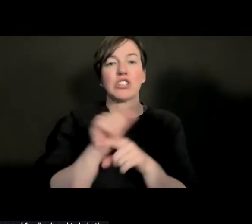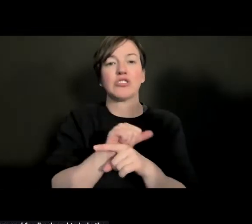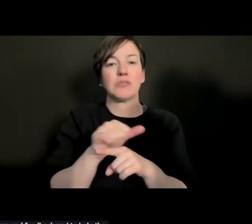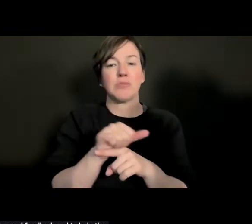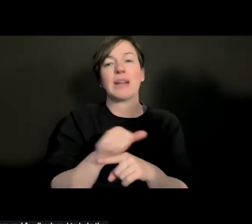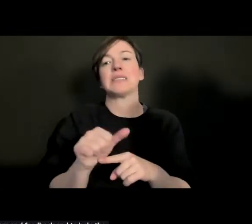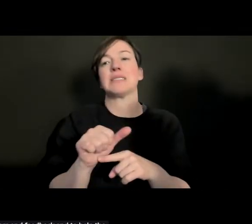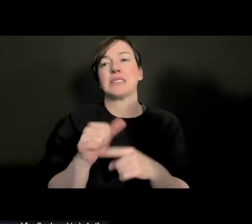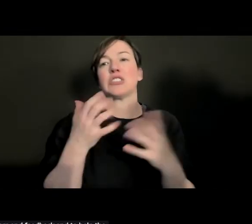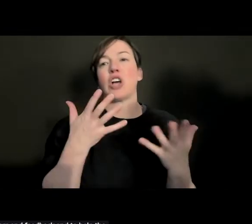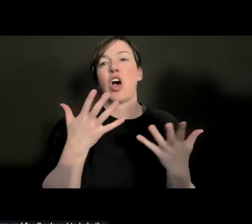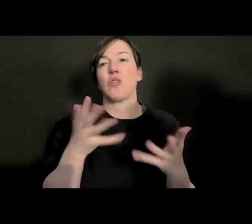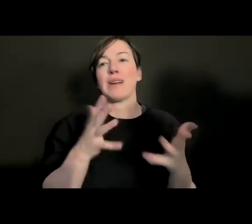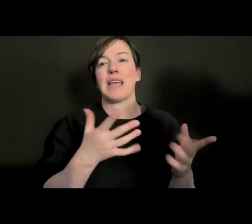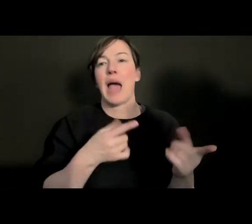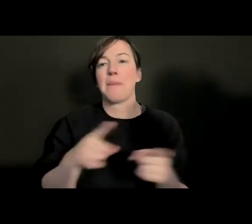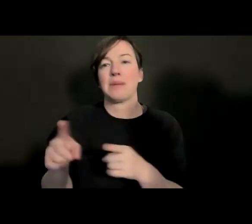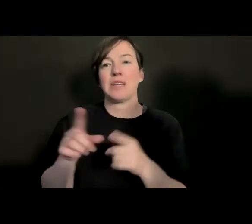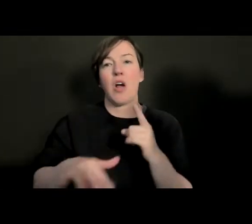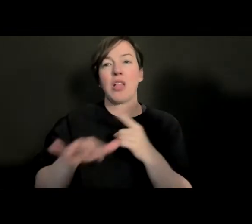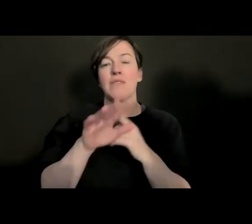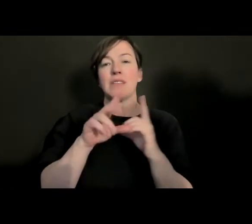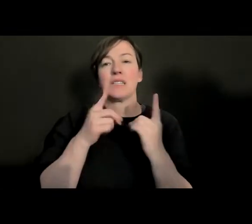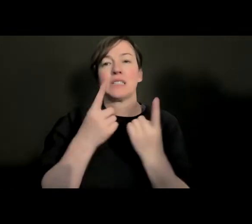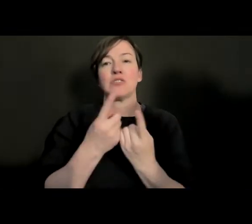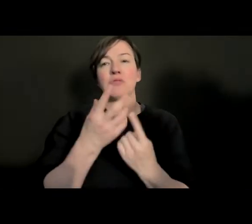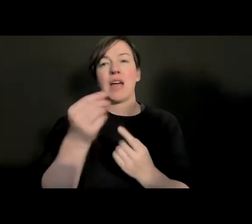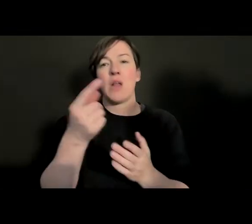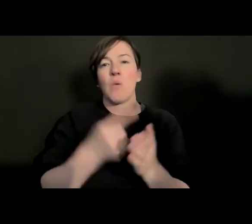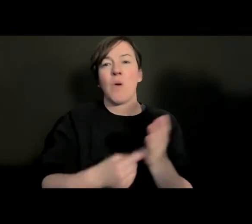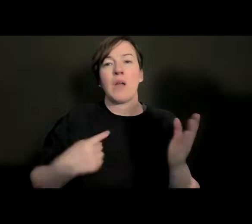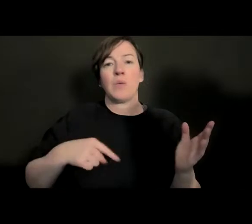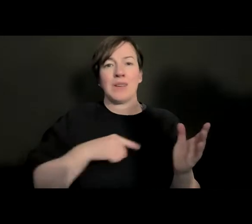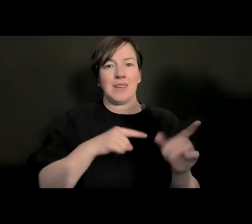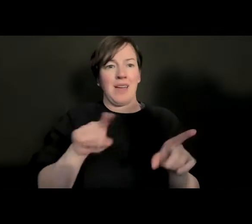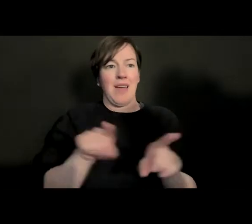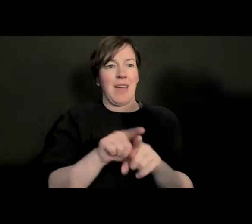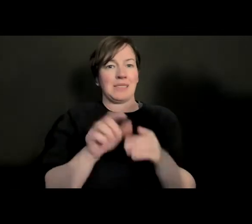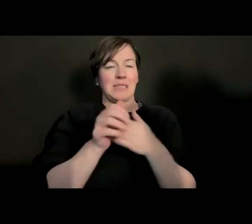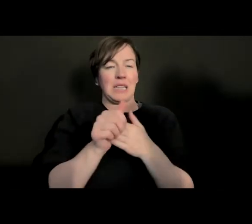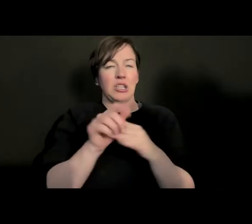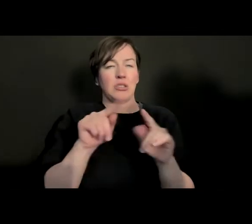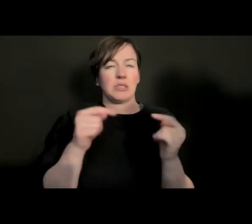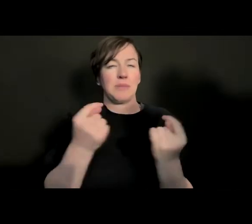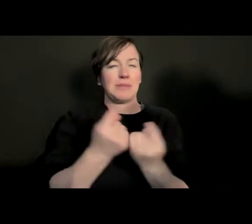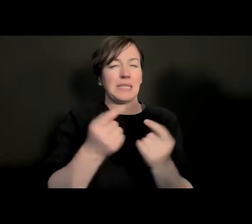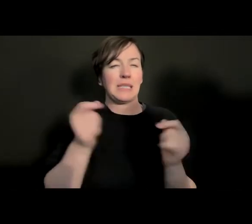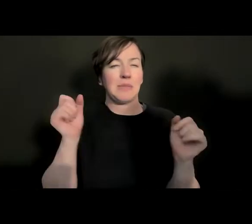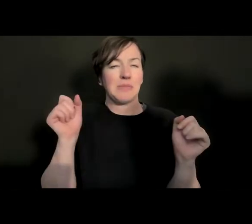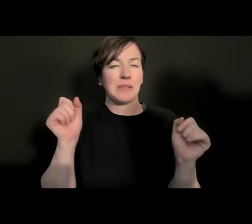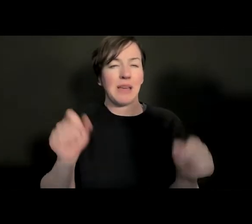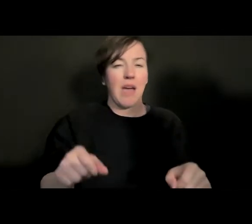are happening across the district, and what we as a leadership team are trying to